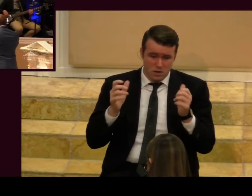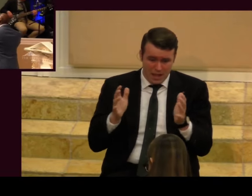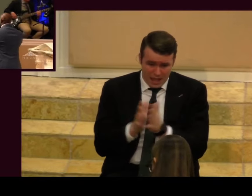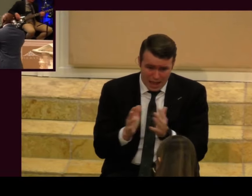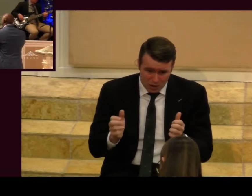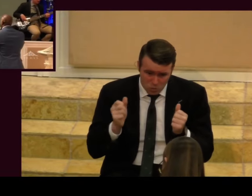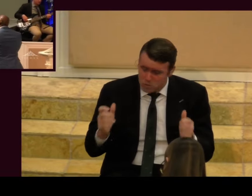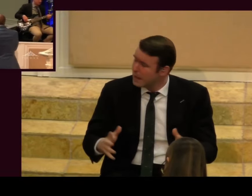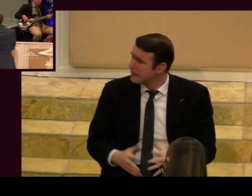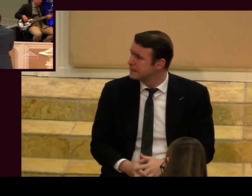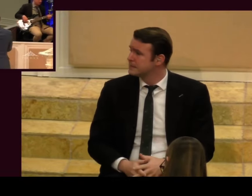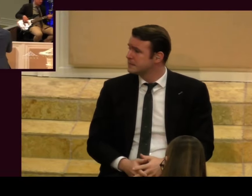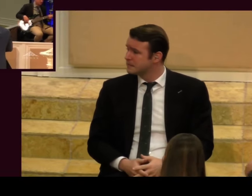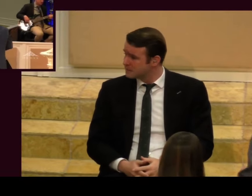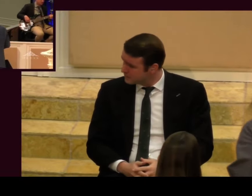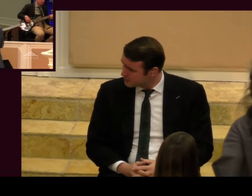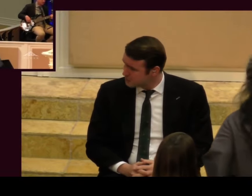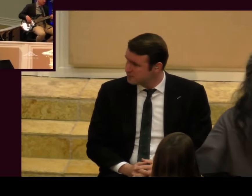Hallelujah, hallelujah.